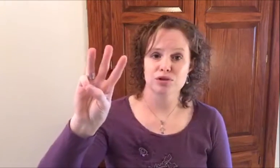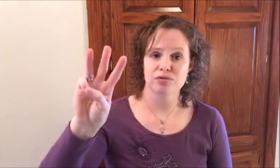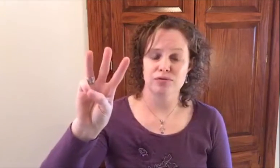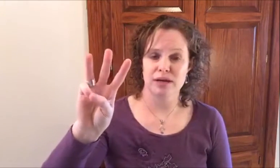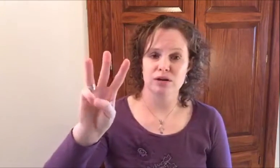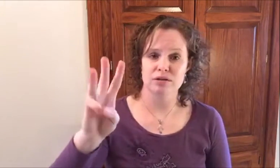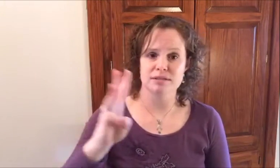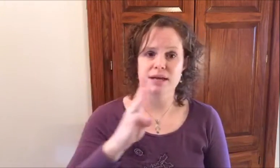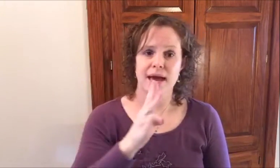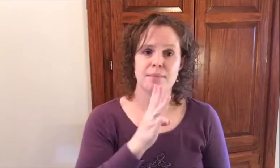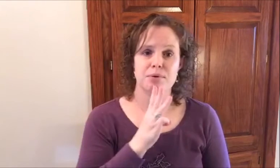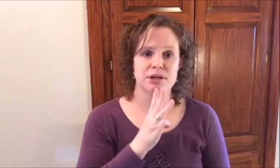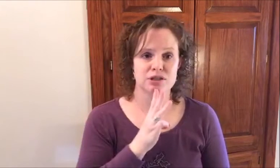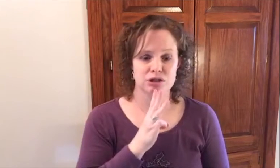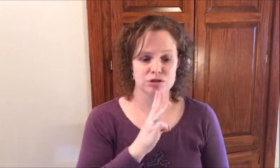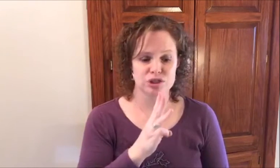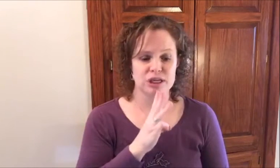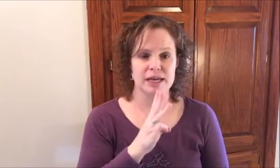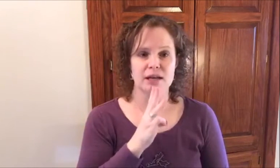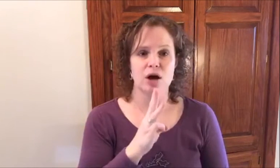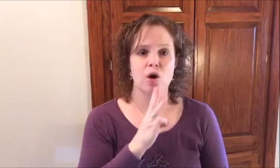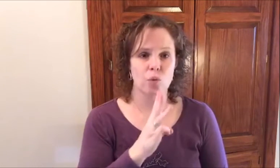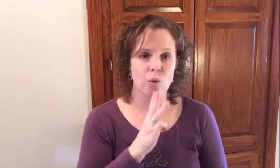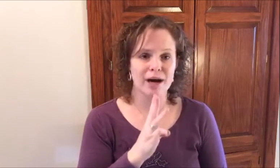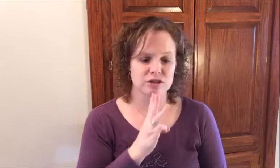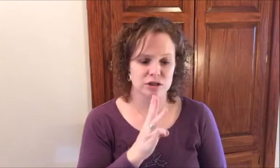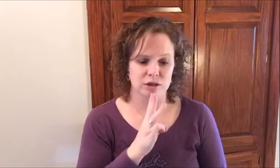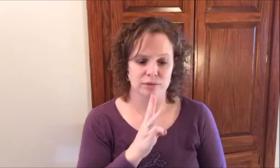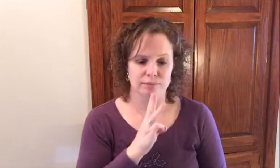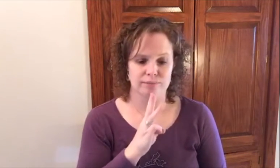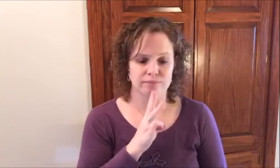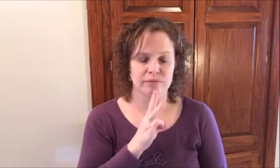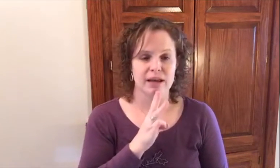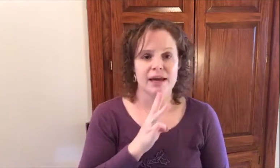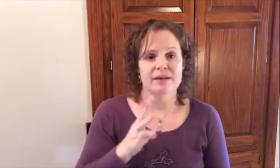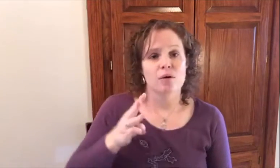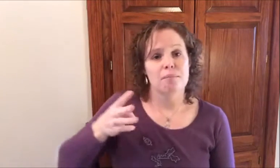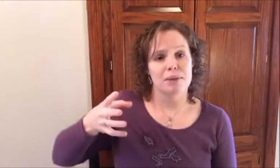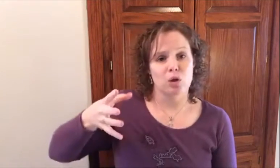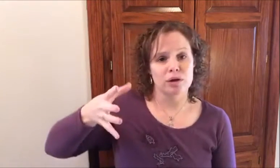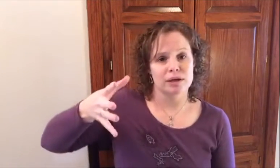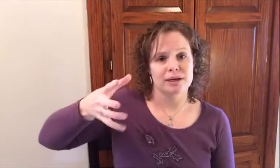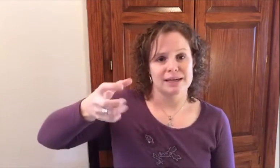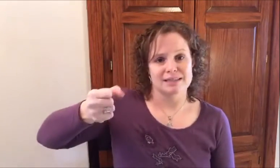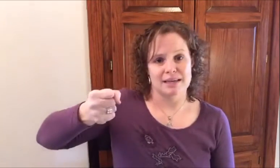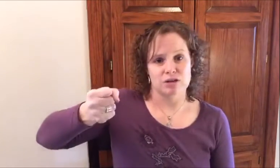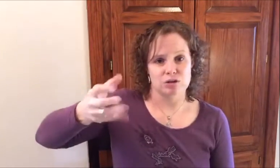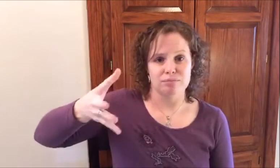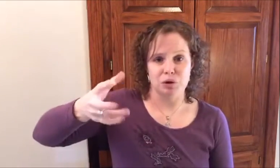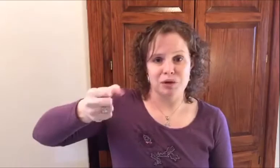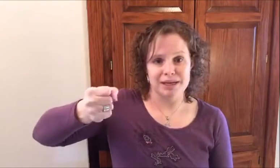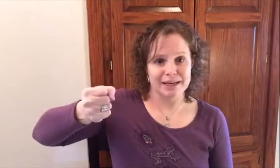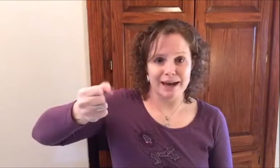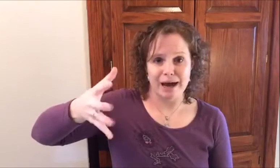your fingers and put it to your chin. Water. Milk, it's like you're milking a